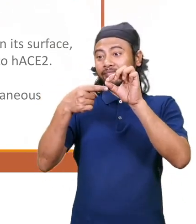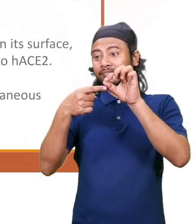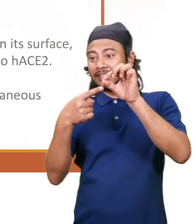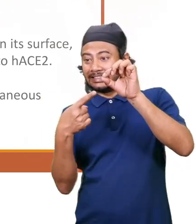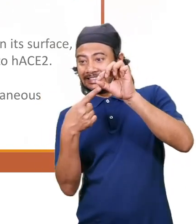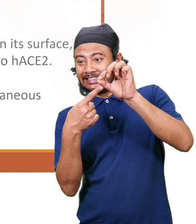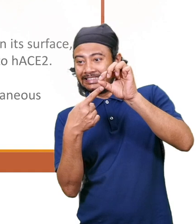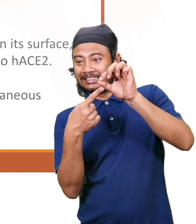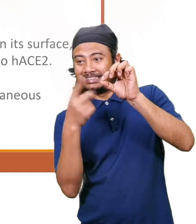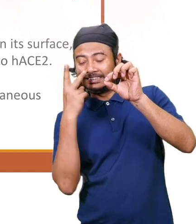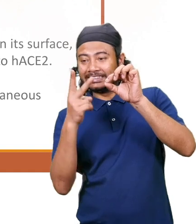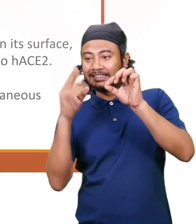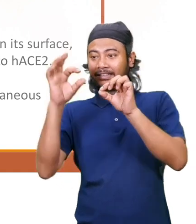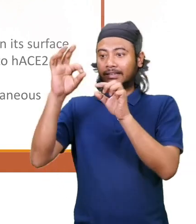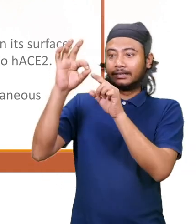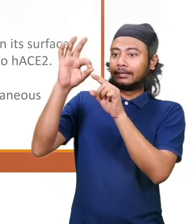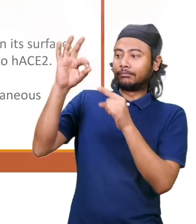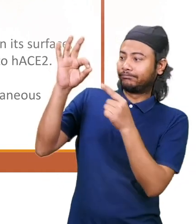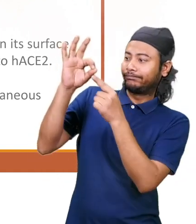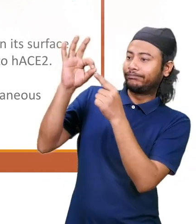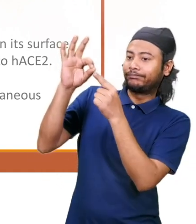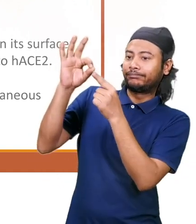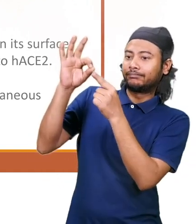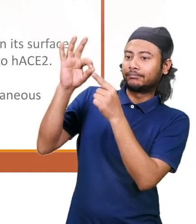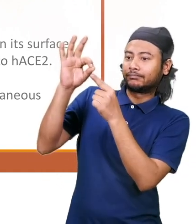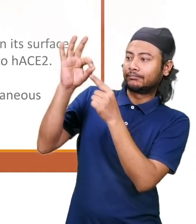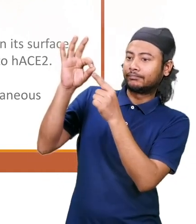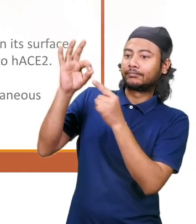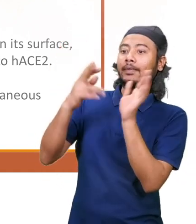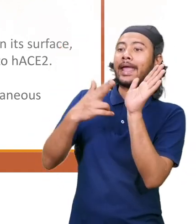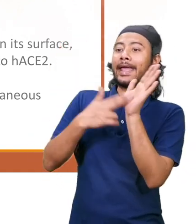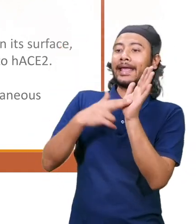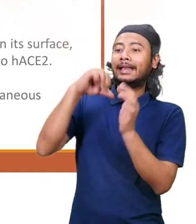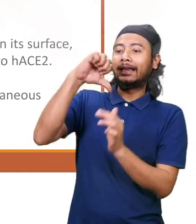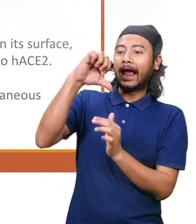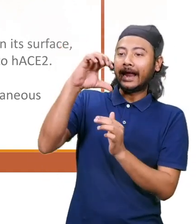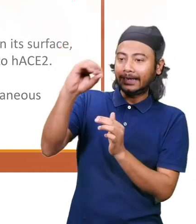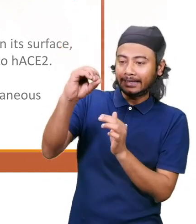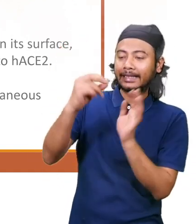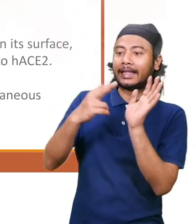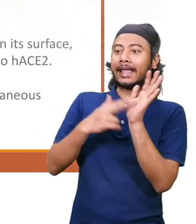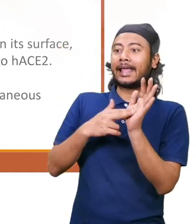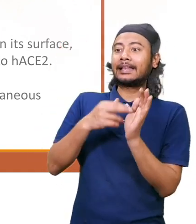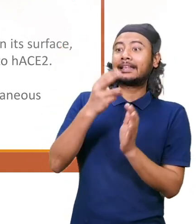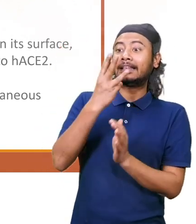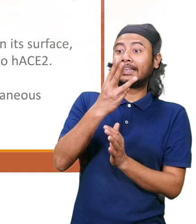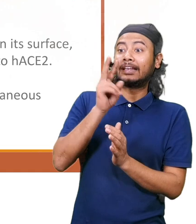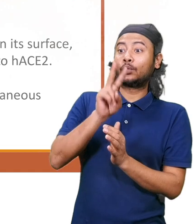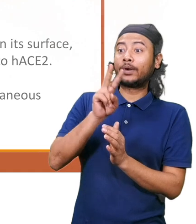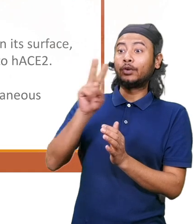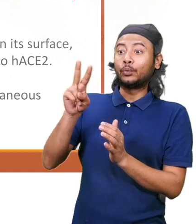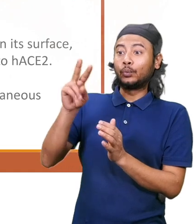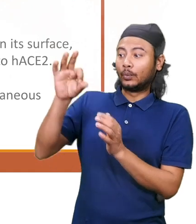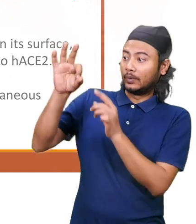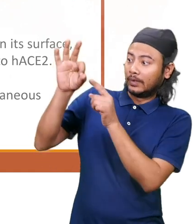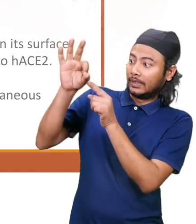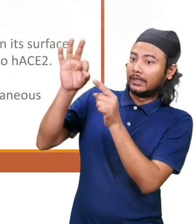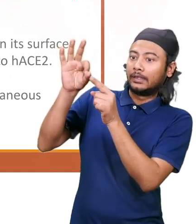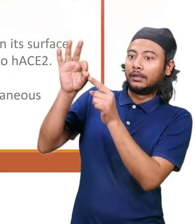RBD domain or receptor binding domain attached at this particular location where N90 and N322 are